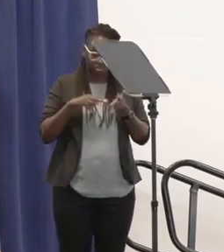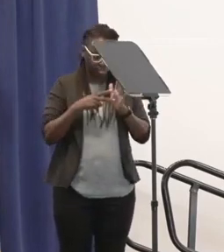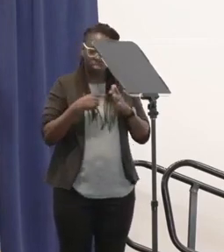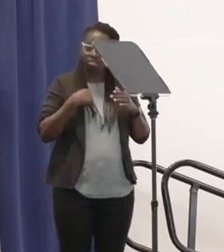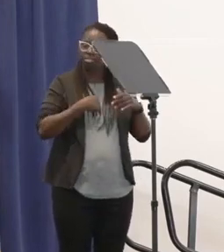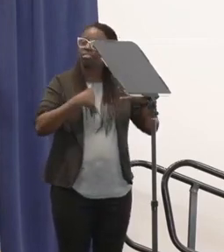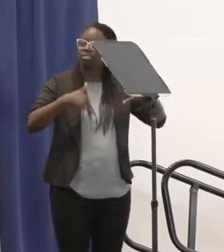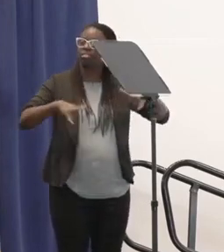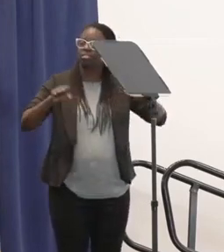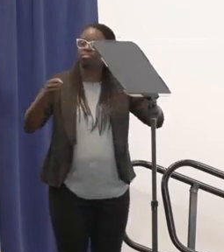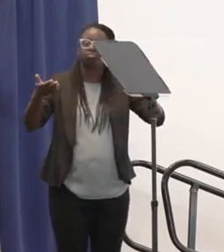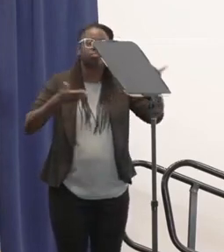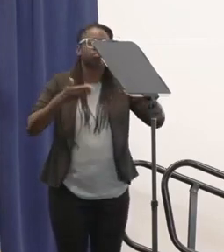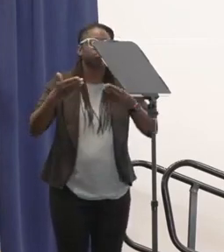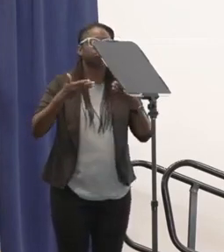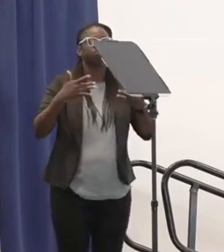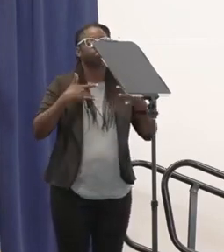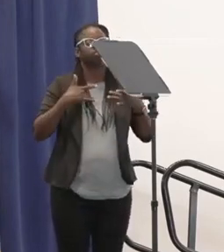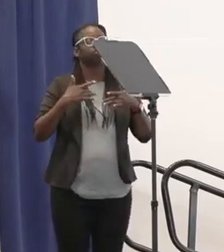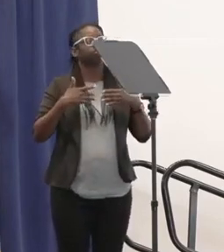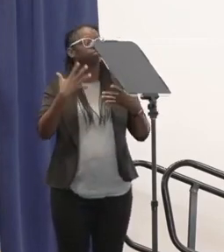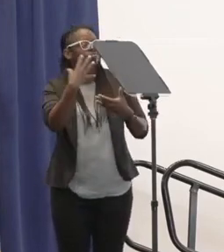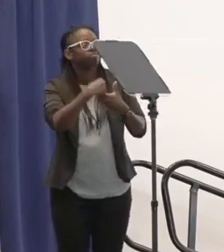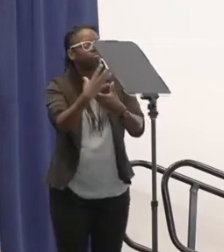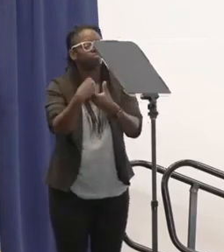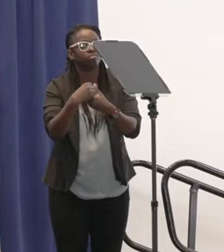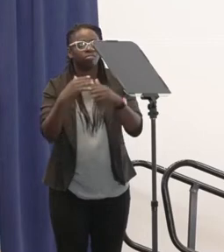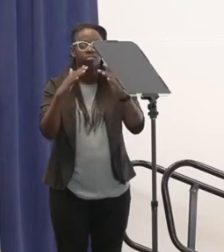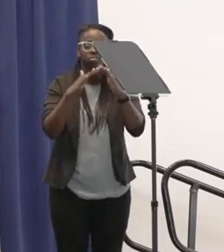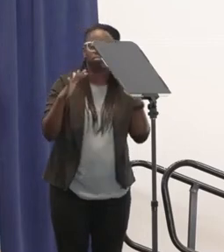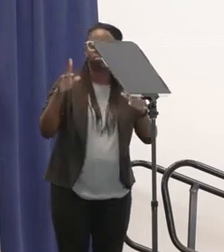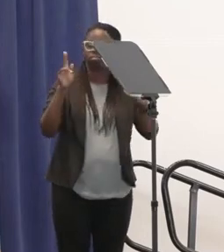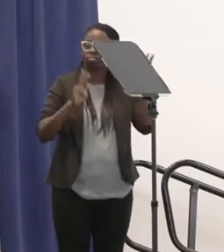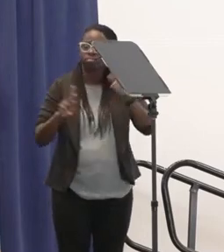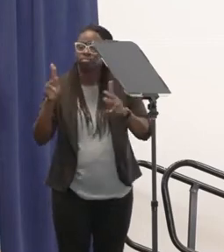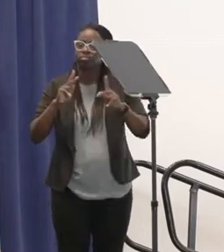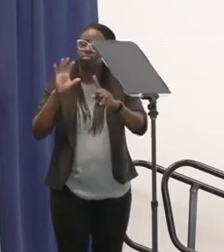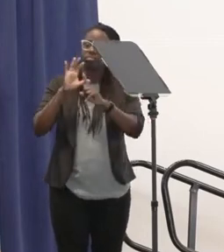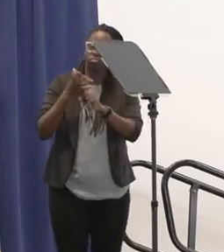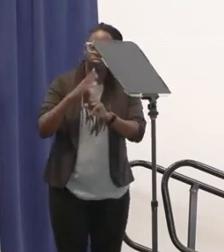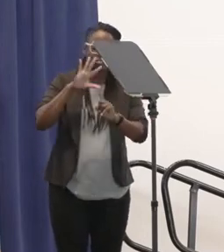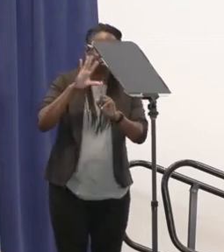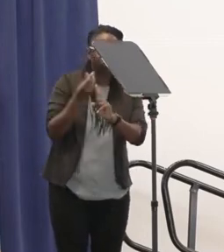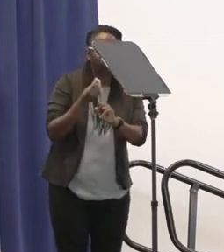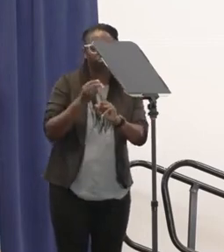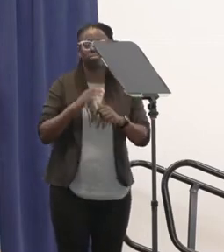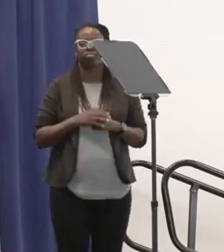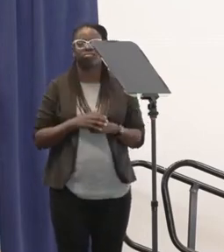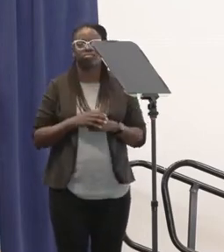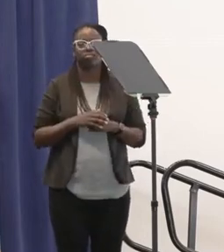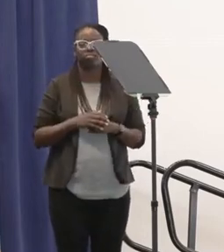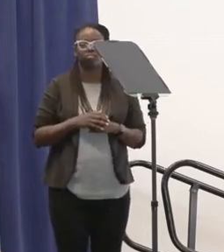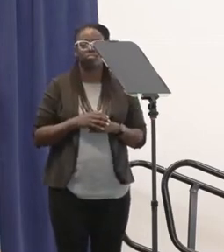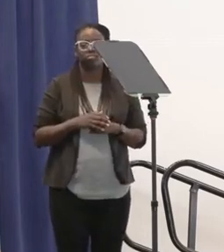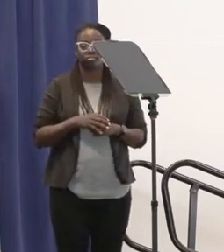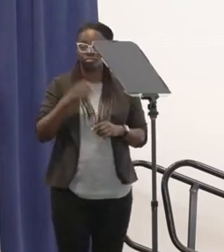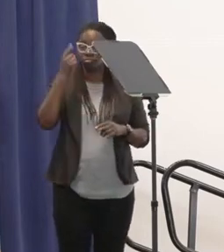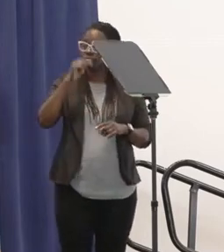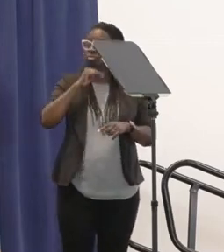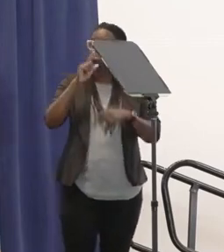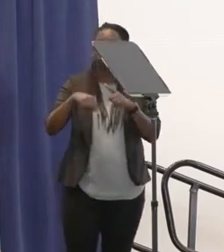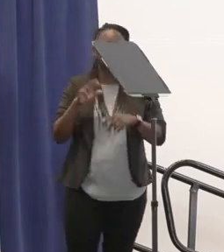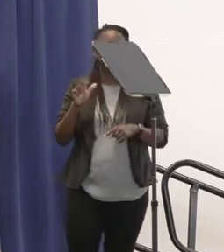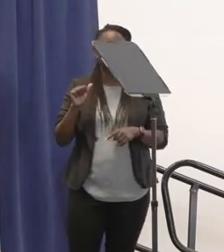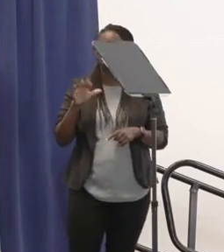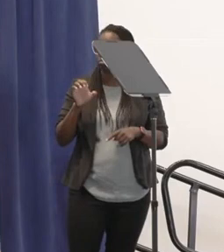within our institution so all students and all folks can thrive. It was not about businesses or our corporate community,